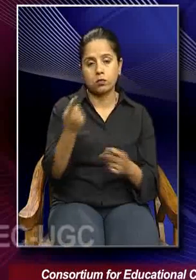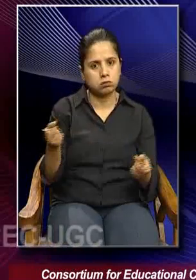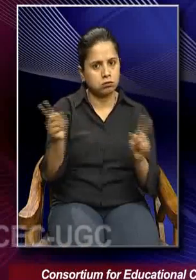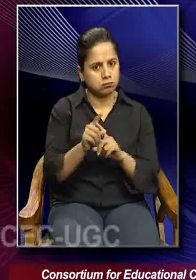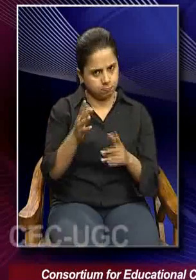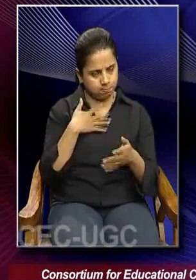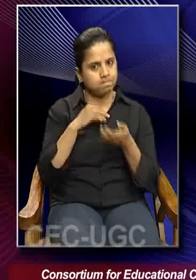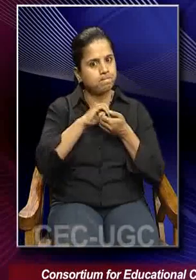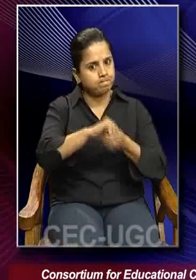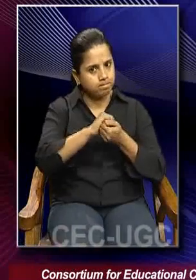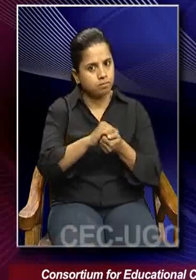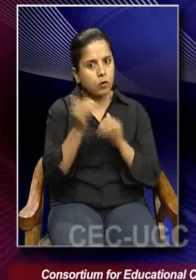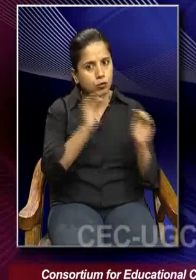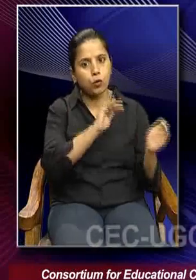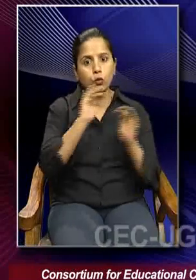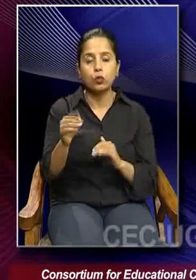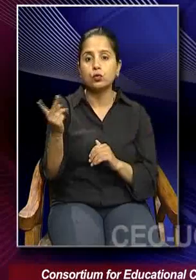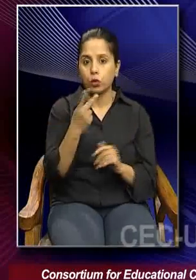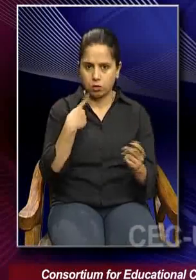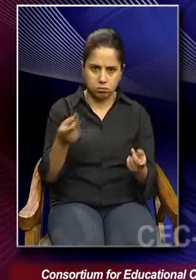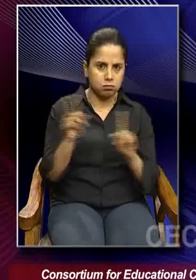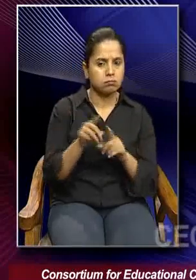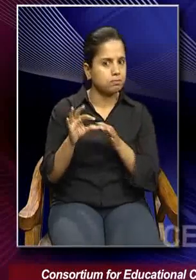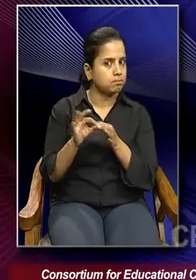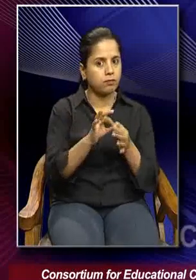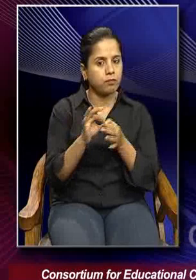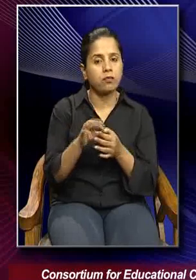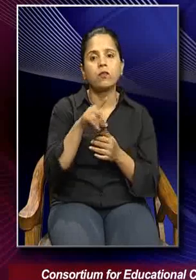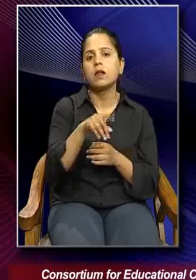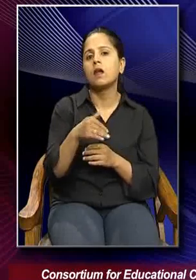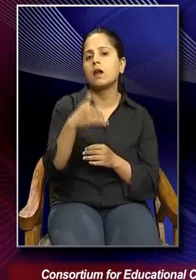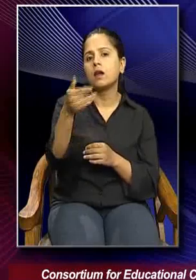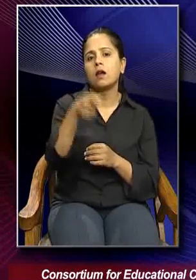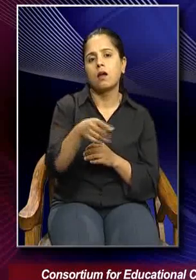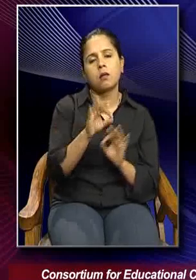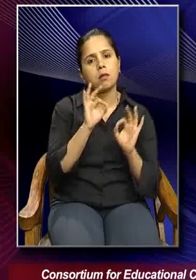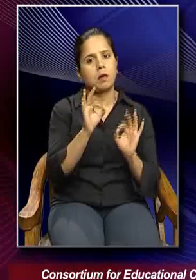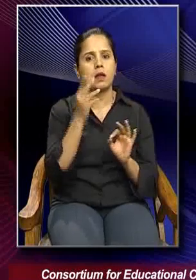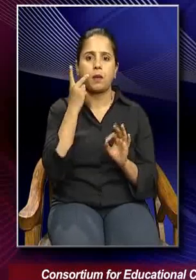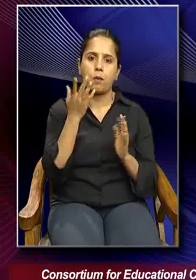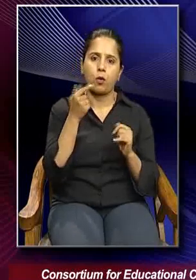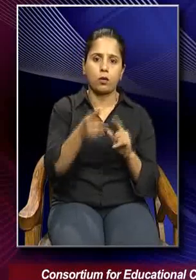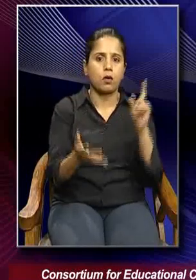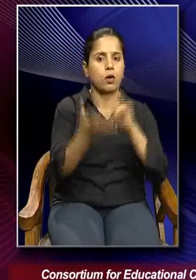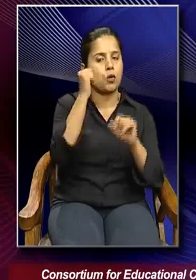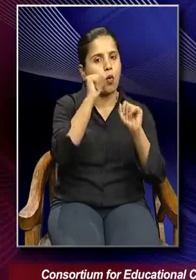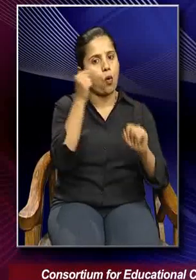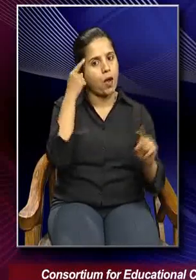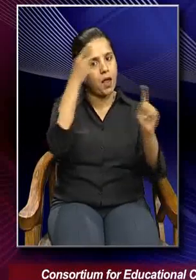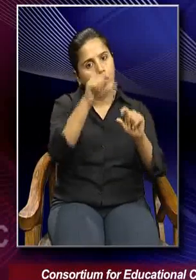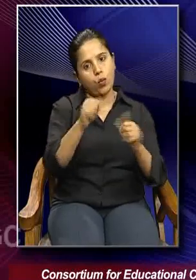together, if they both unite, they will be efficiently be able to reach to their